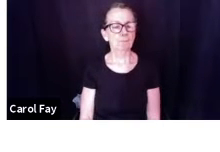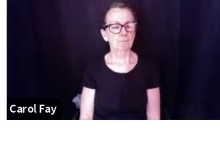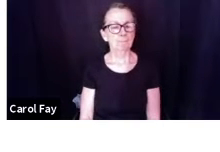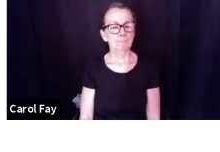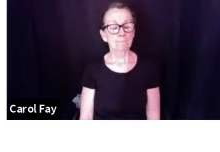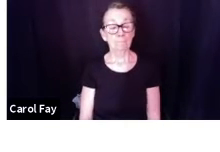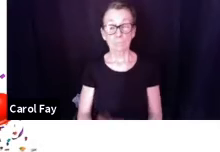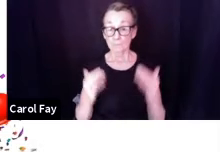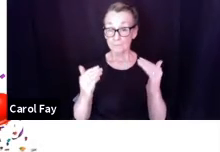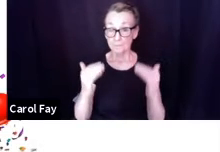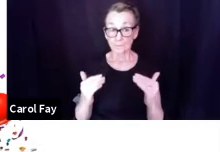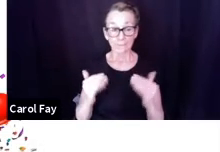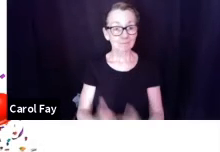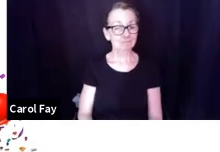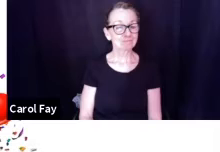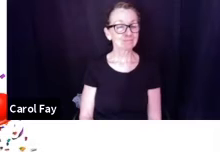Next.